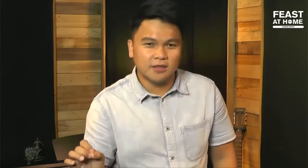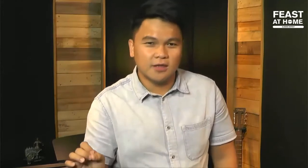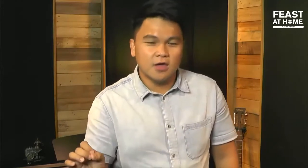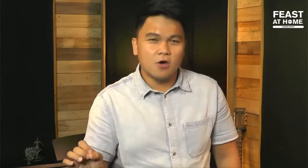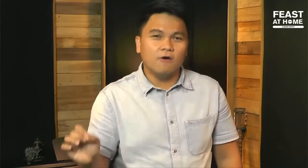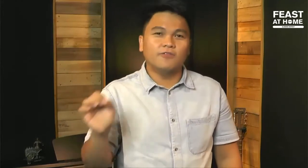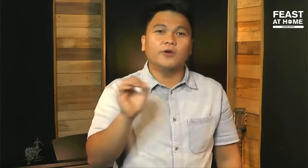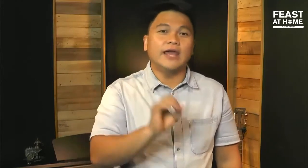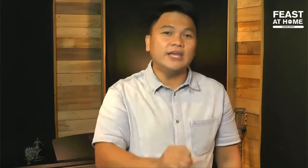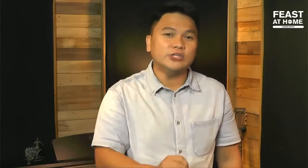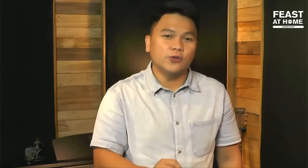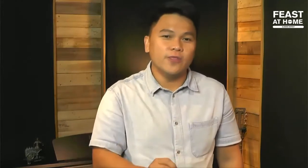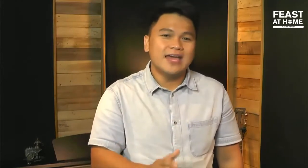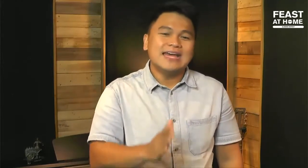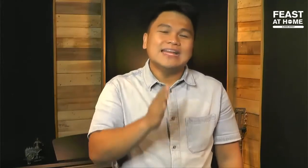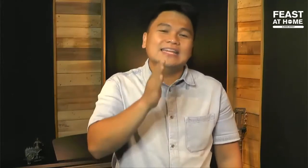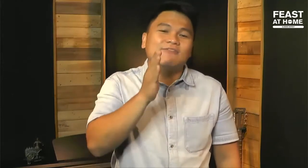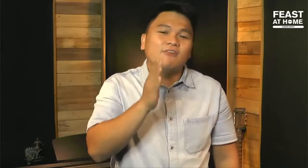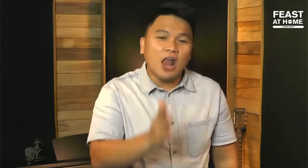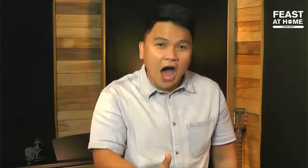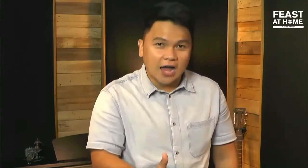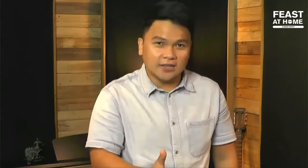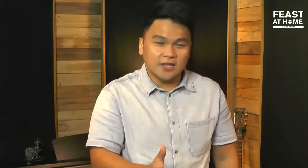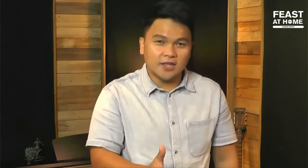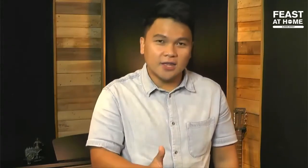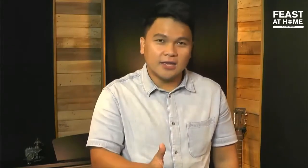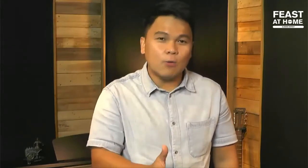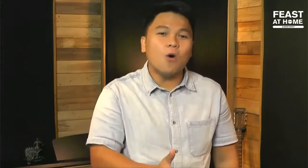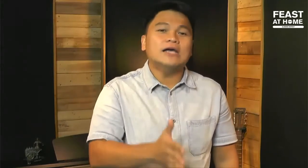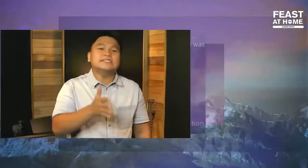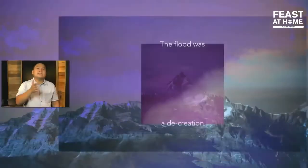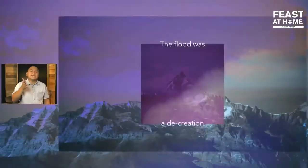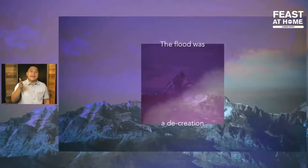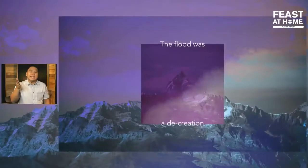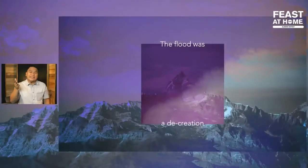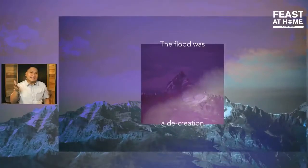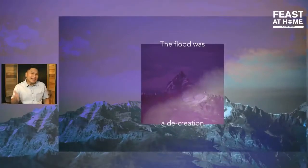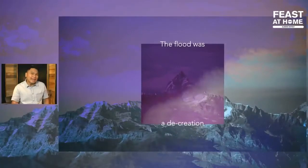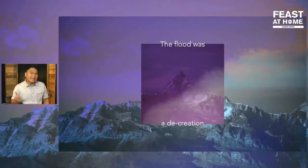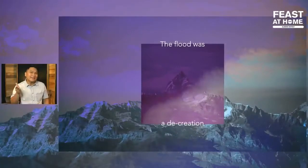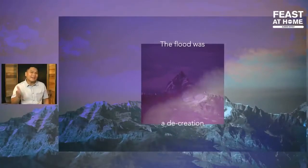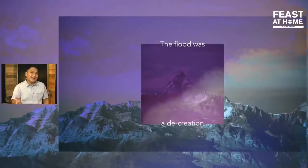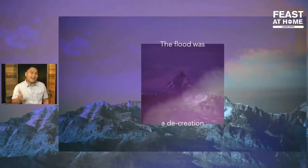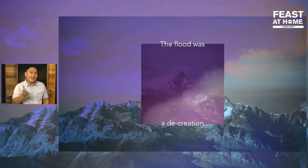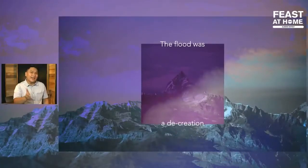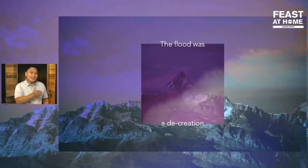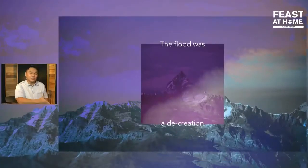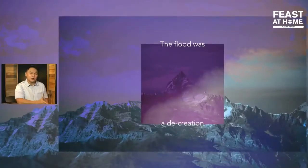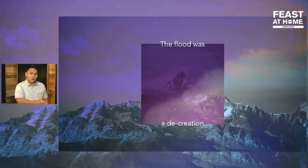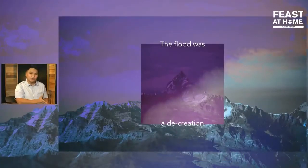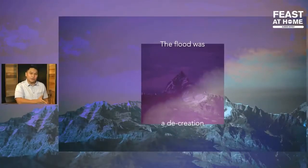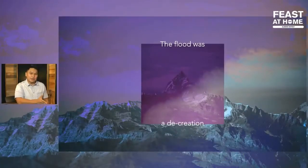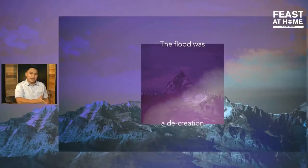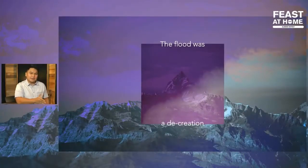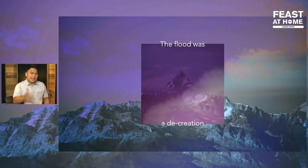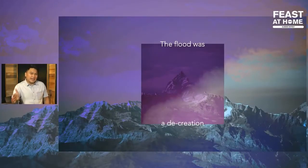opposite of creation. The flood was a